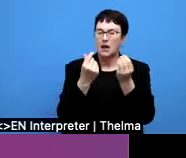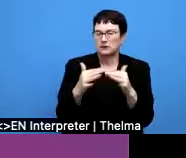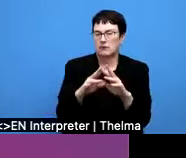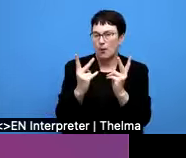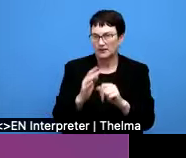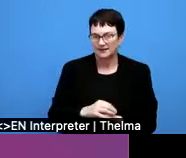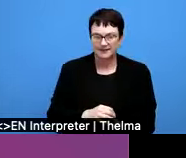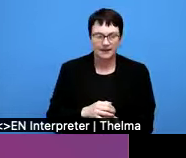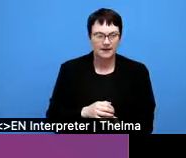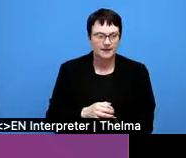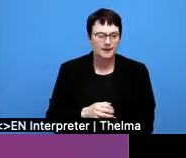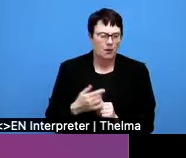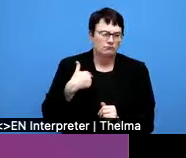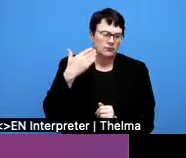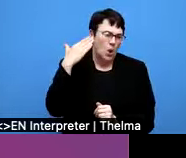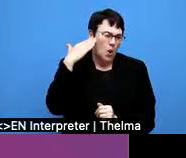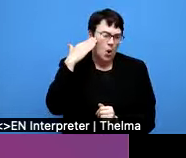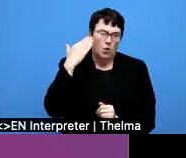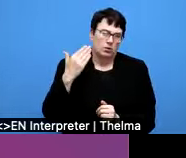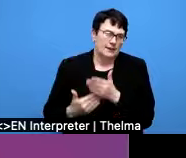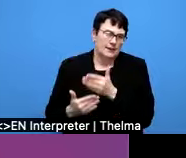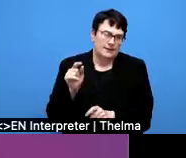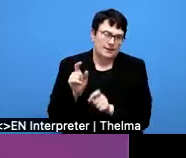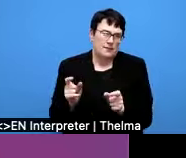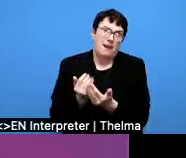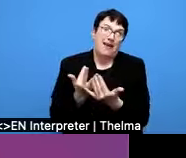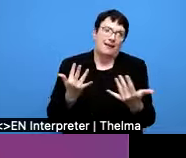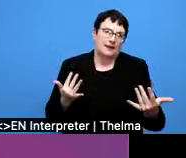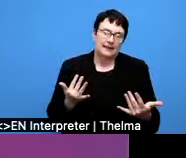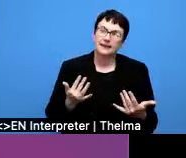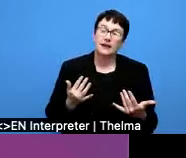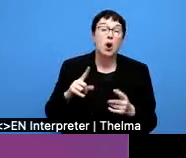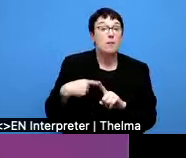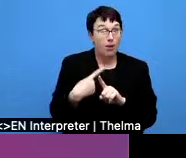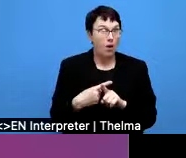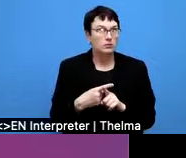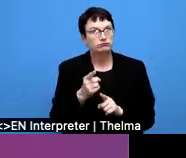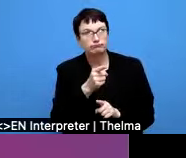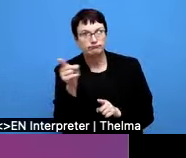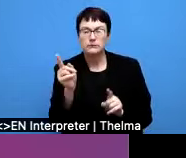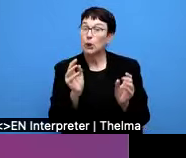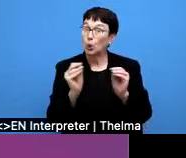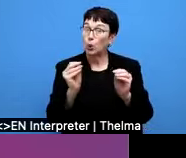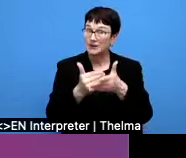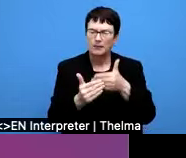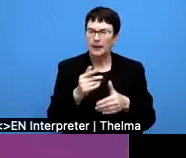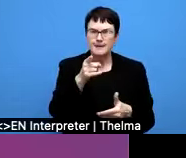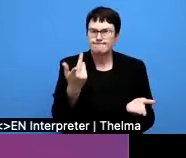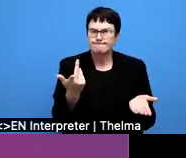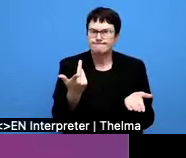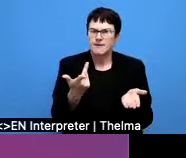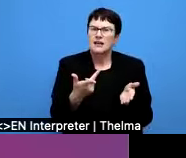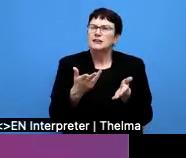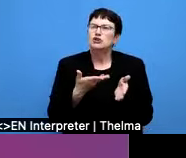accessible when we know that many people with disability and many people without disability struggle to access health services because